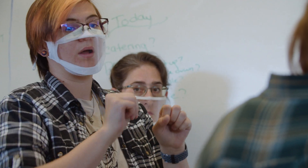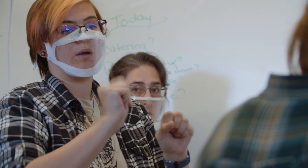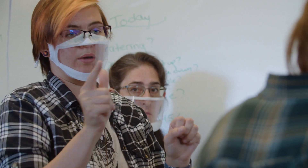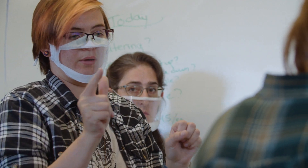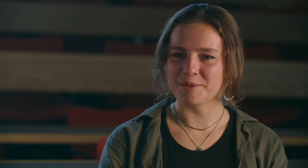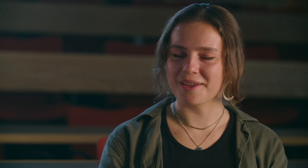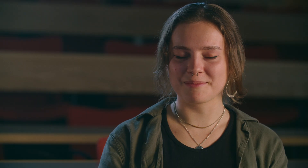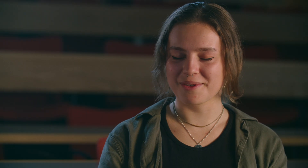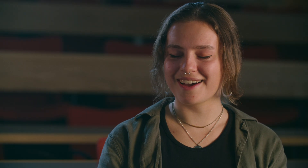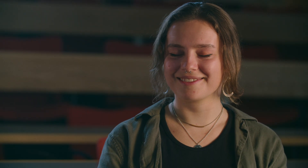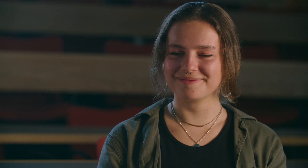I think we're both happy with that.